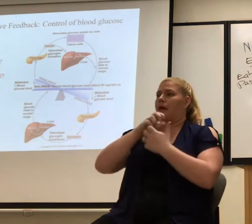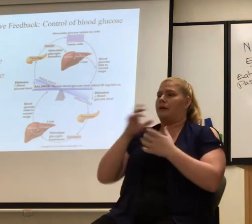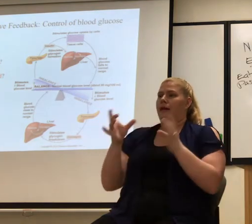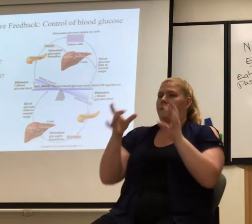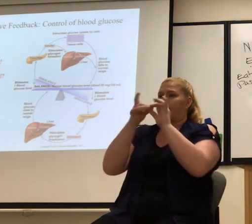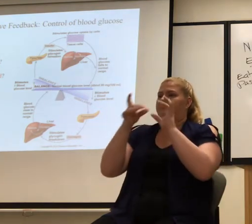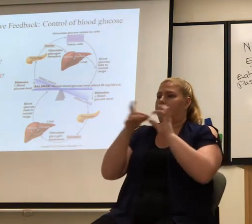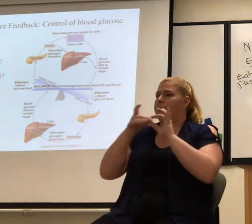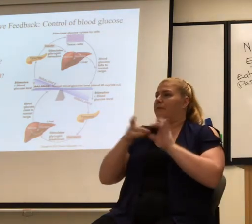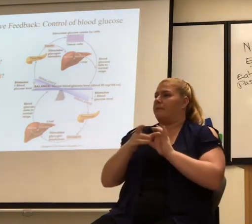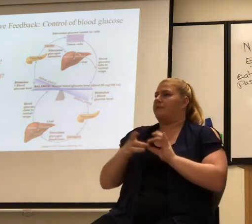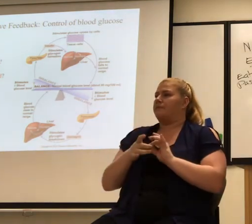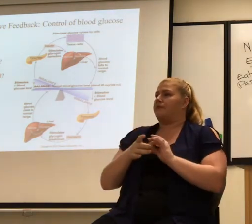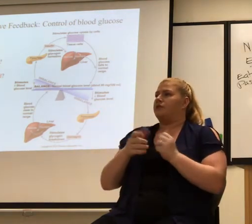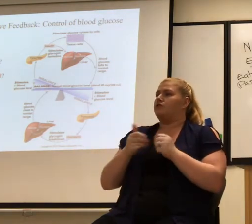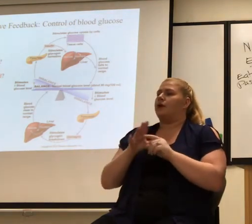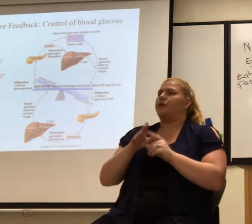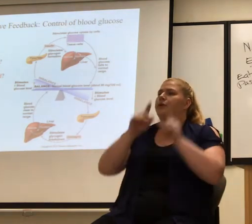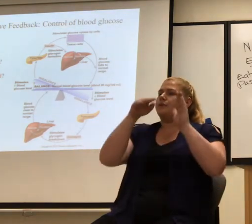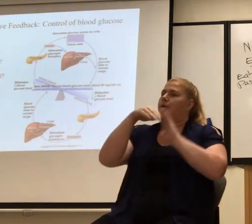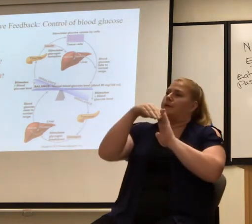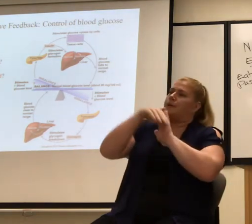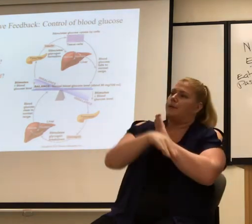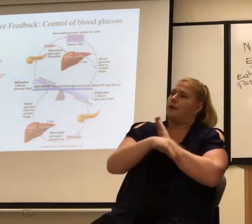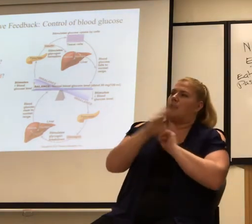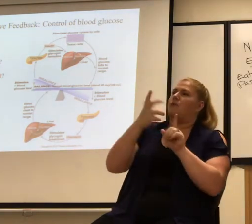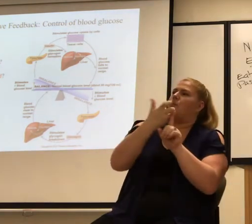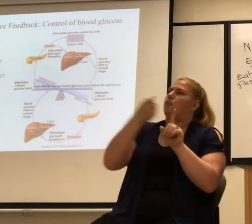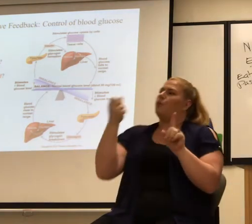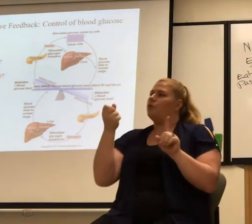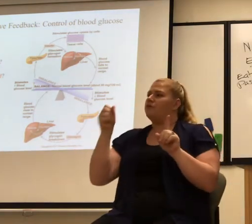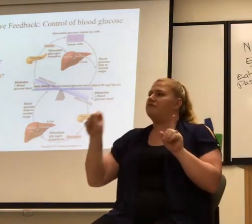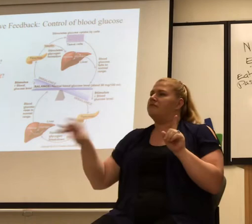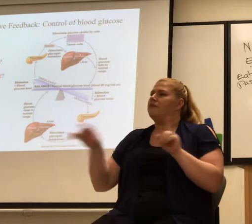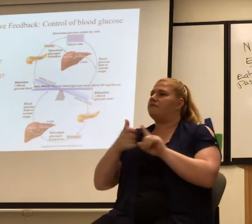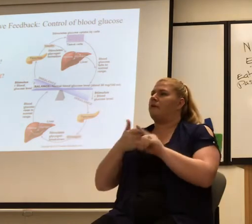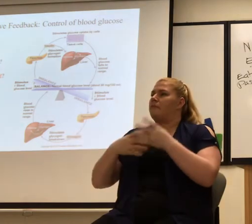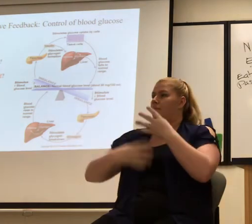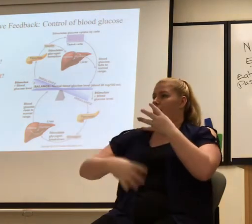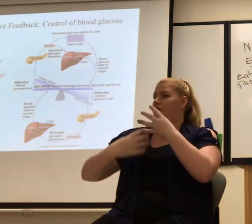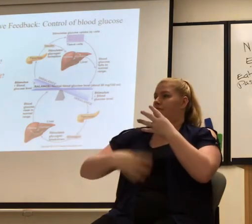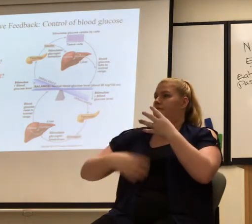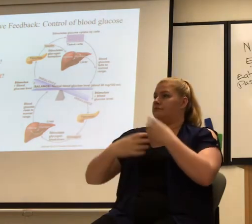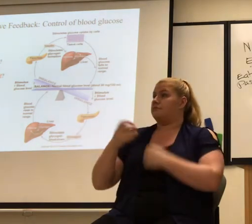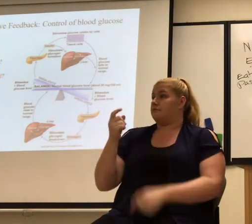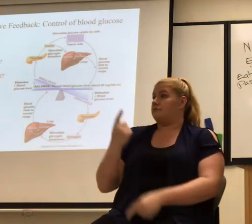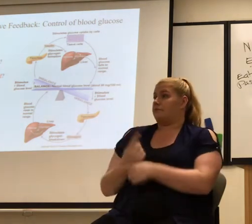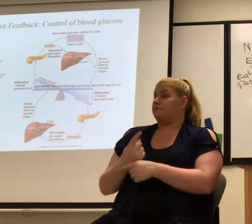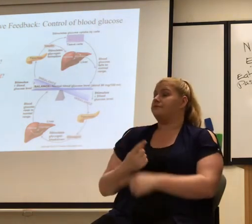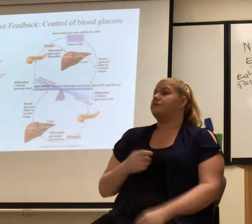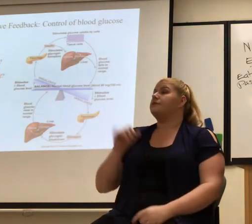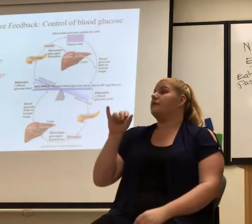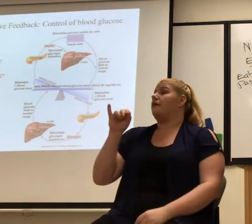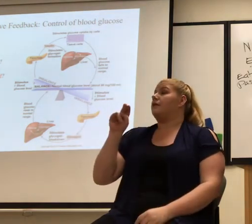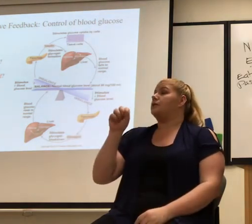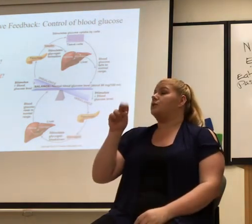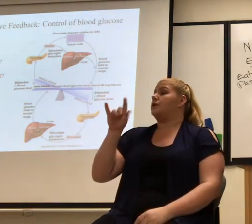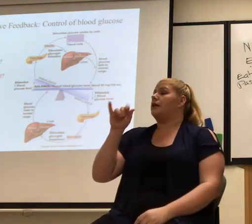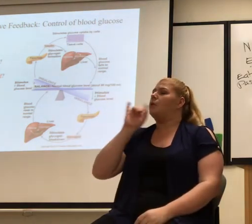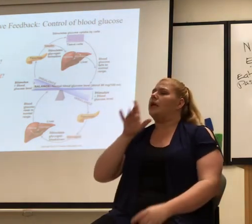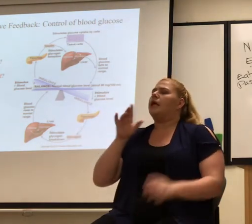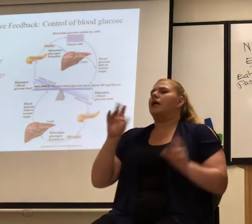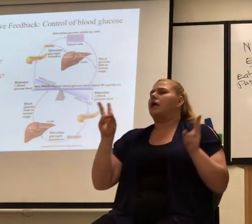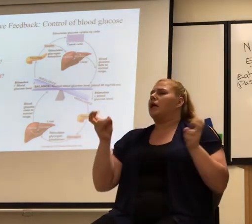the glucose in an effort to take the glucose out of the blood. So insulin is a hormone that can communicate with other cells to do